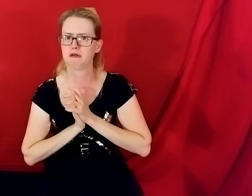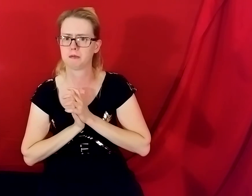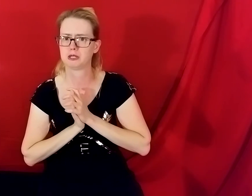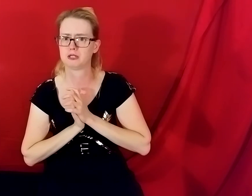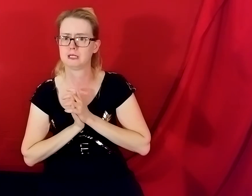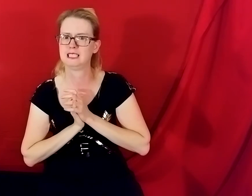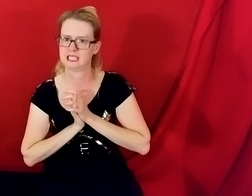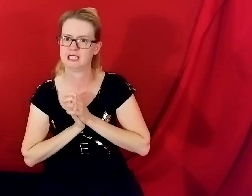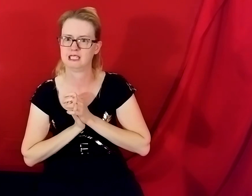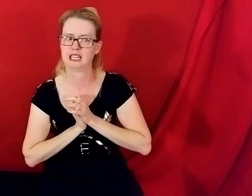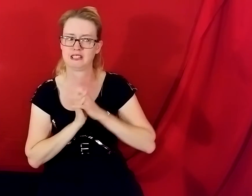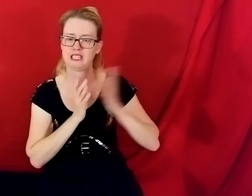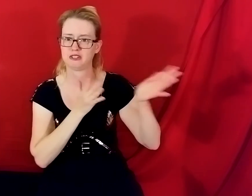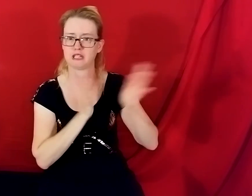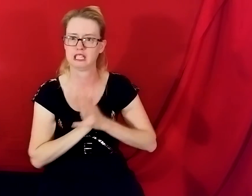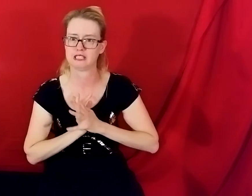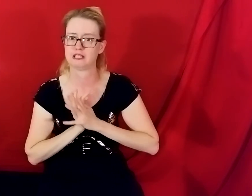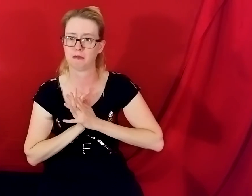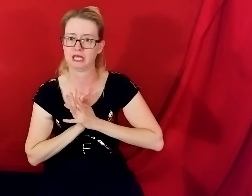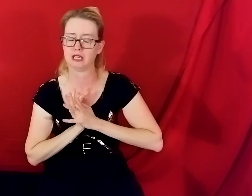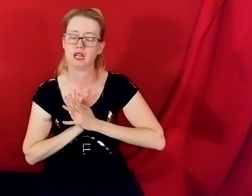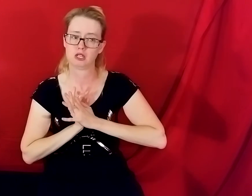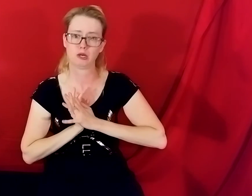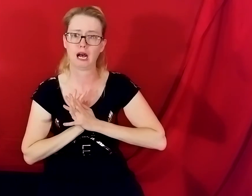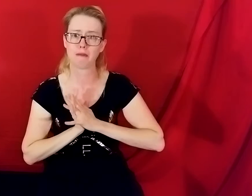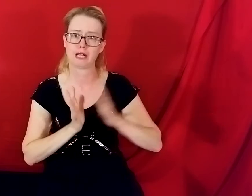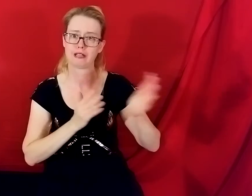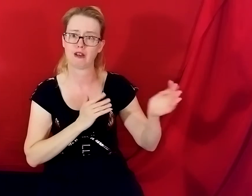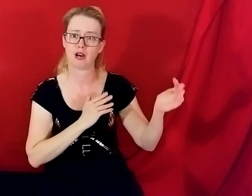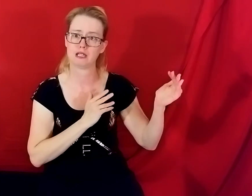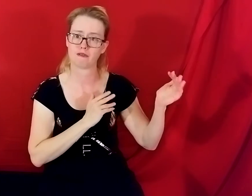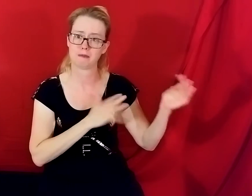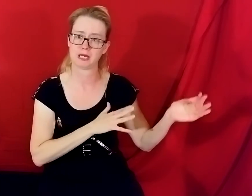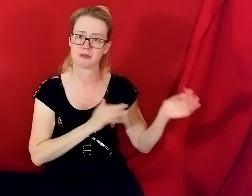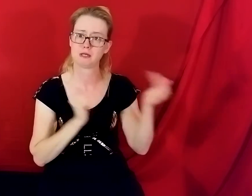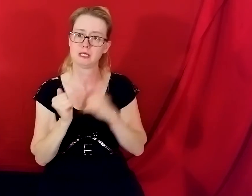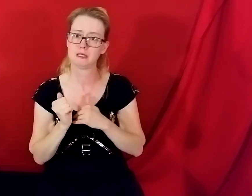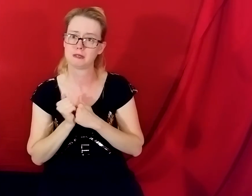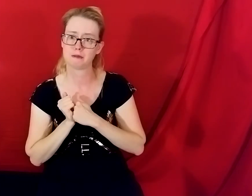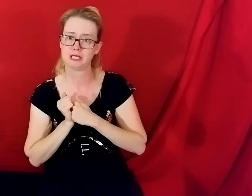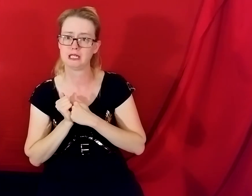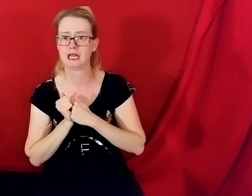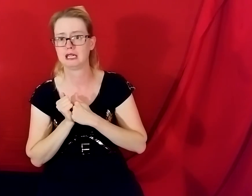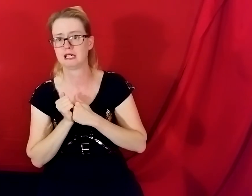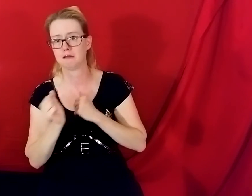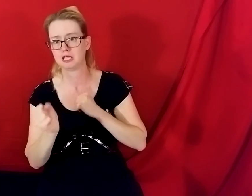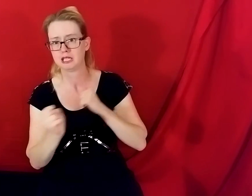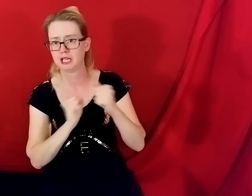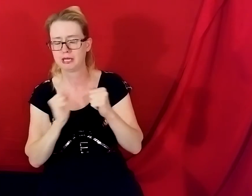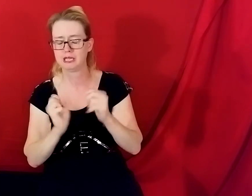much as that as these two guys has helped me so i'm passing it on from them to you to me and i'm a little bit you know